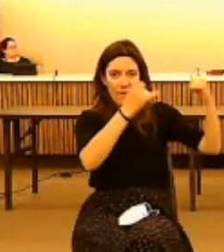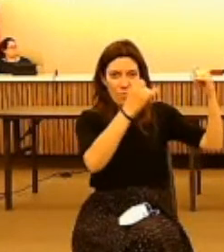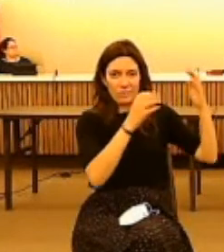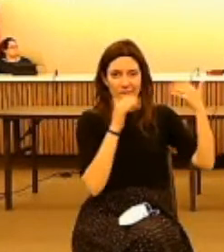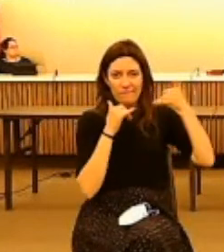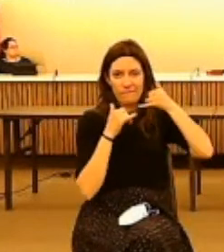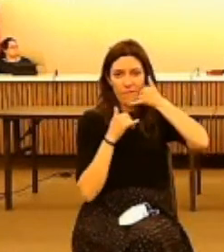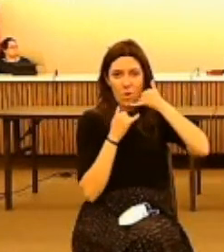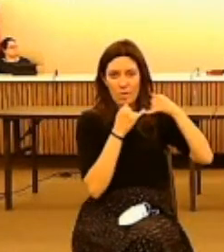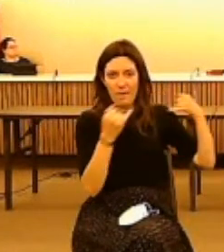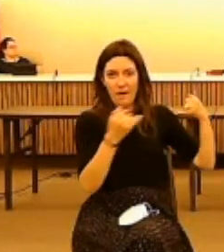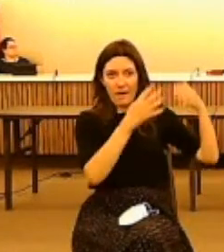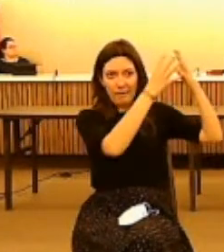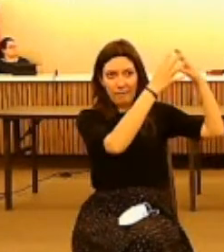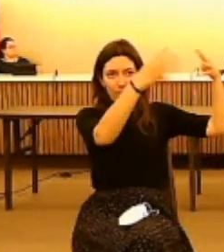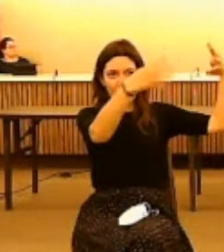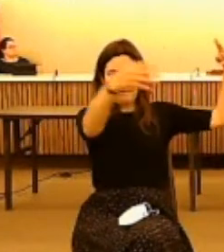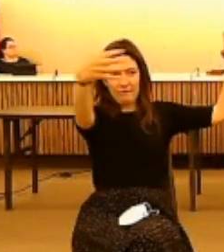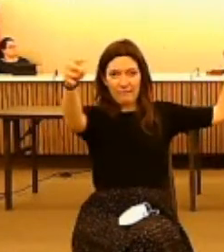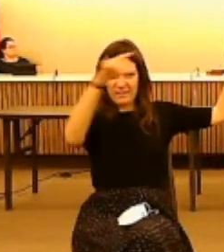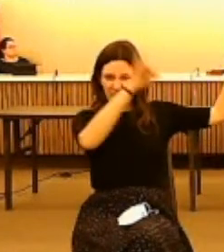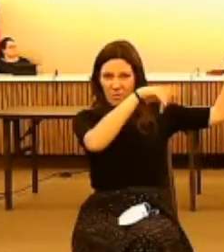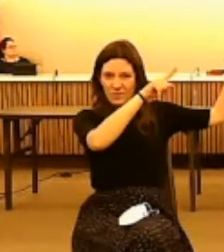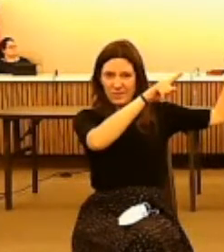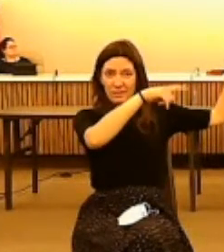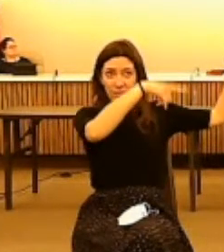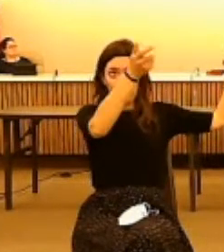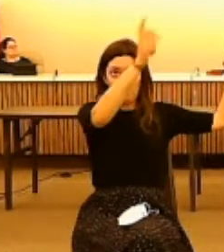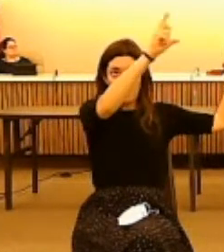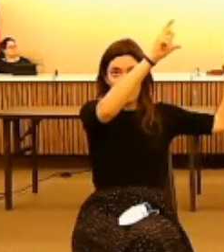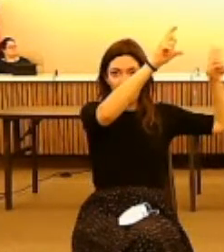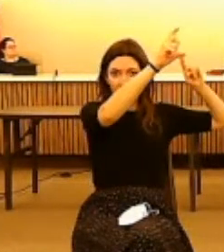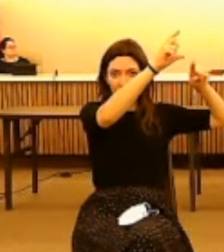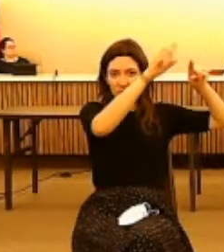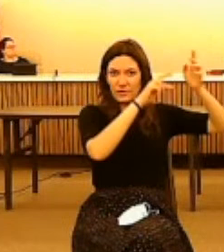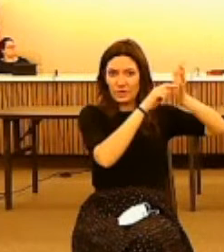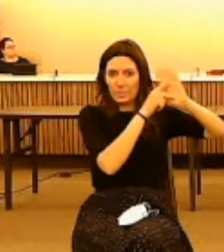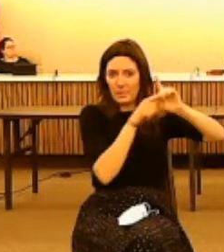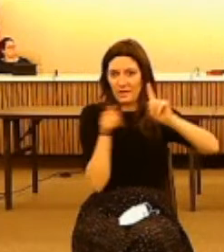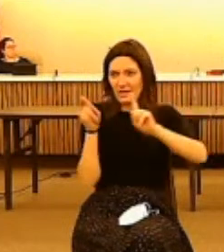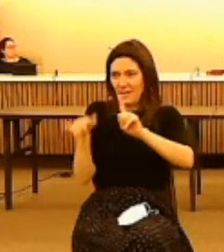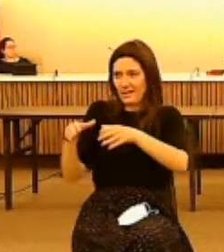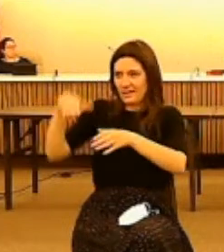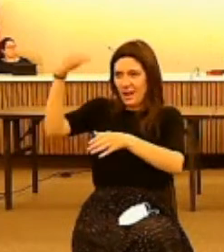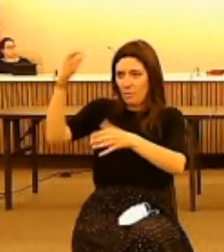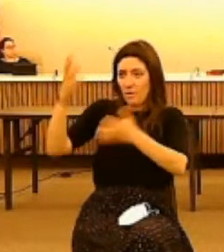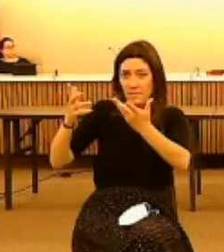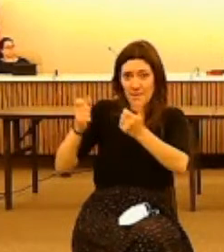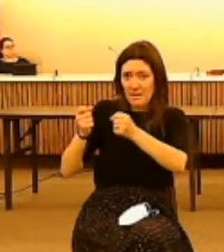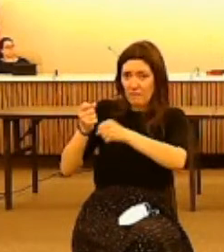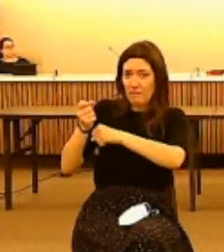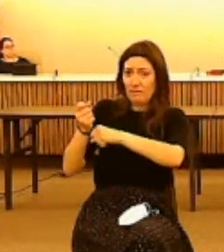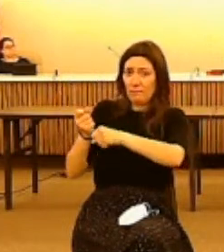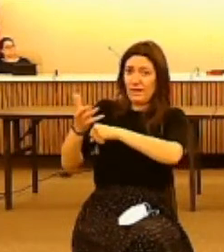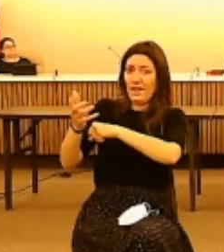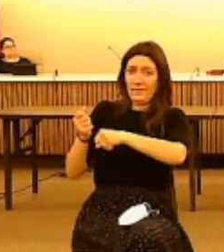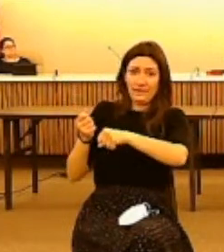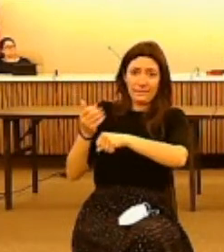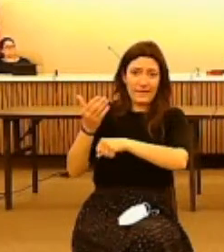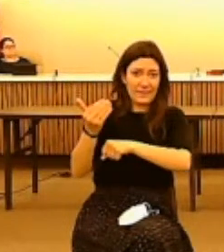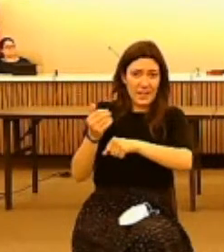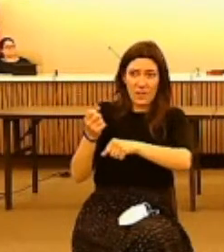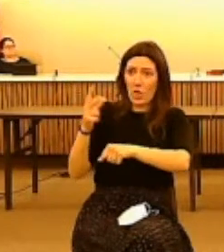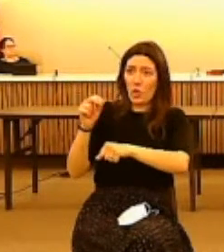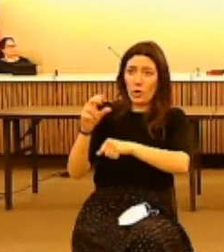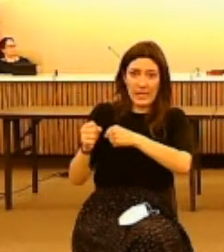for all we know, there'll be no value to this tower in 15, 30 years. So Right. That's why we thought it